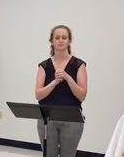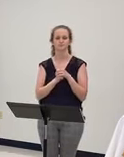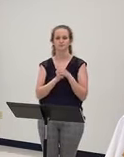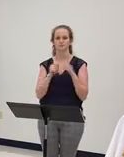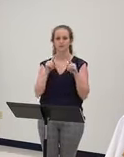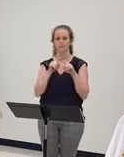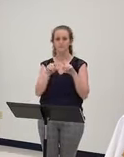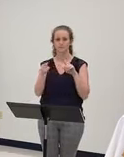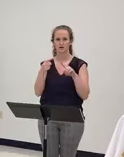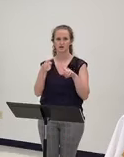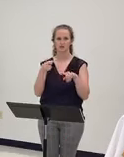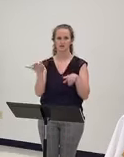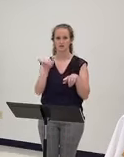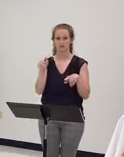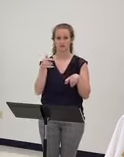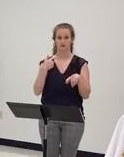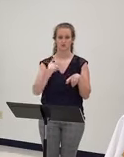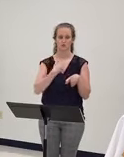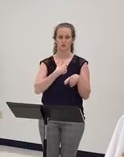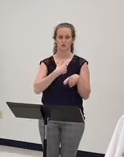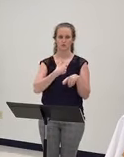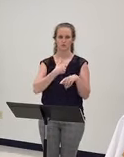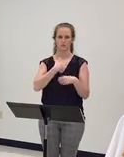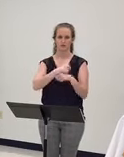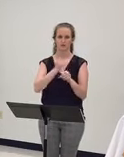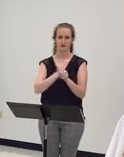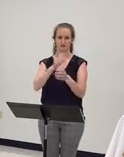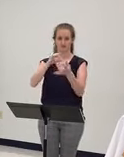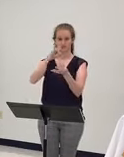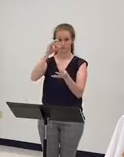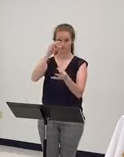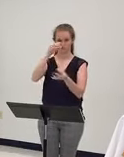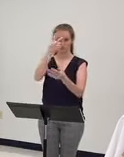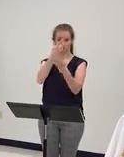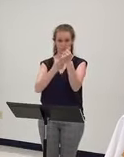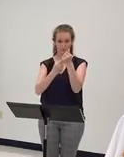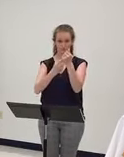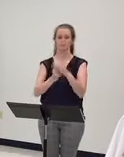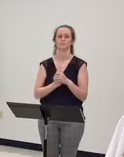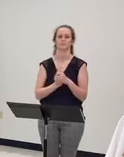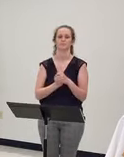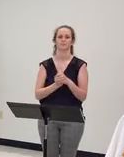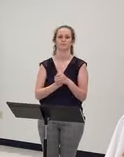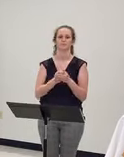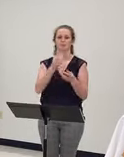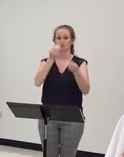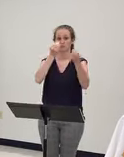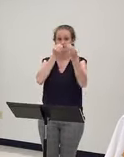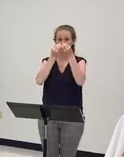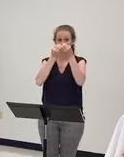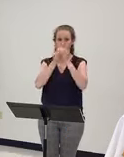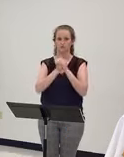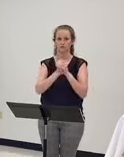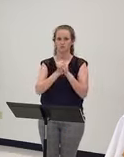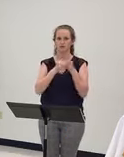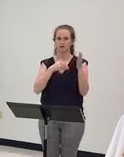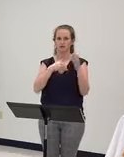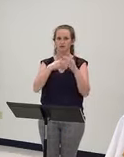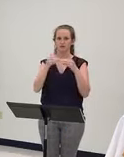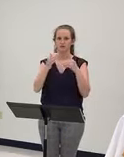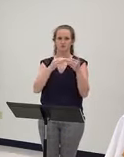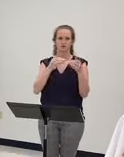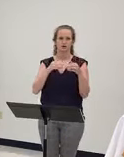But we are also made of soul, both. And food, no matter how